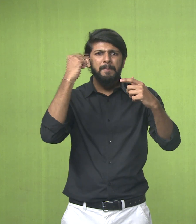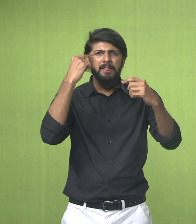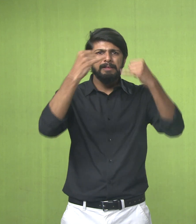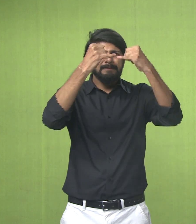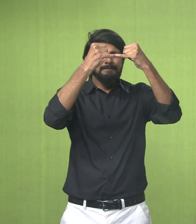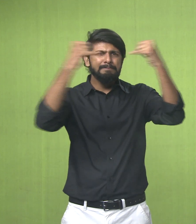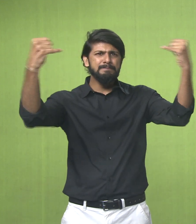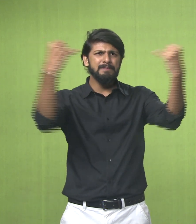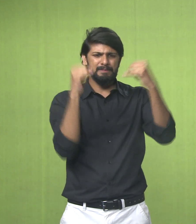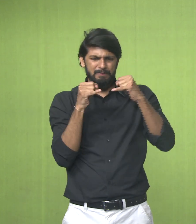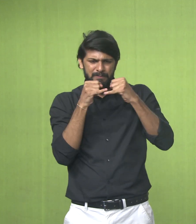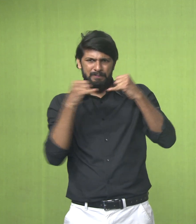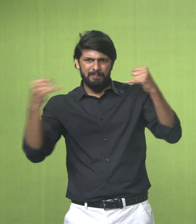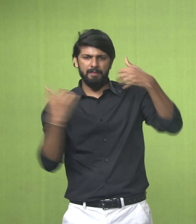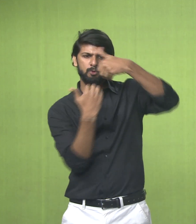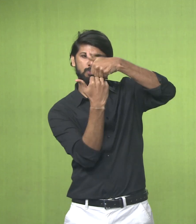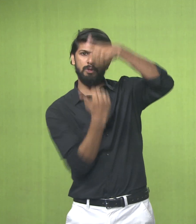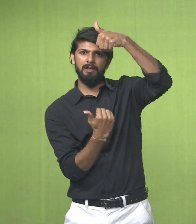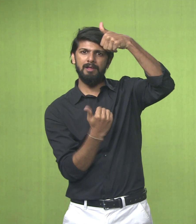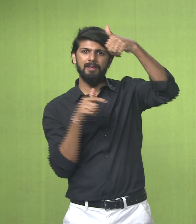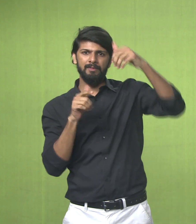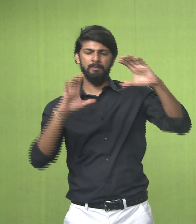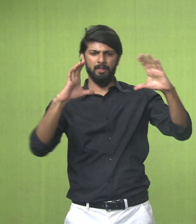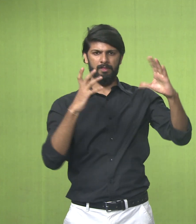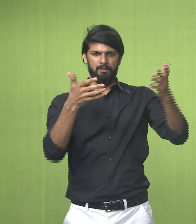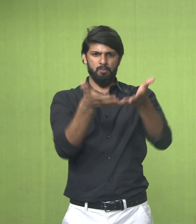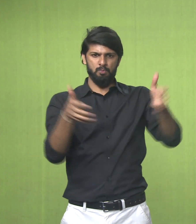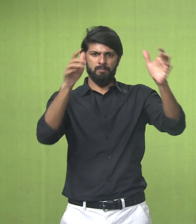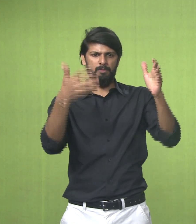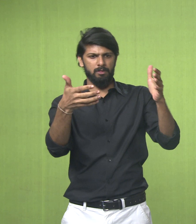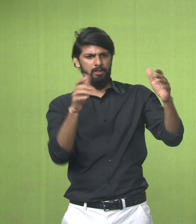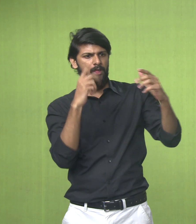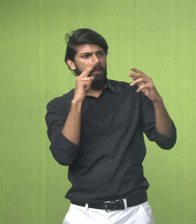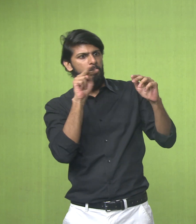the circular bands, which are made in black, are used as a separator